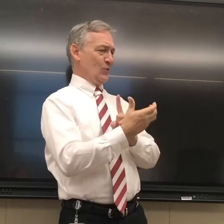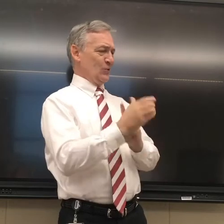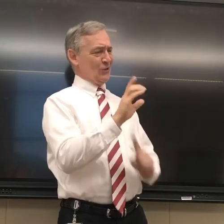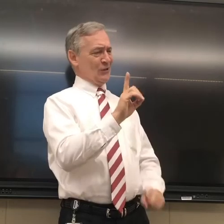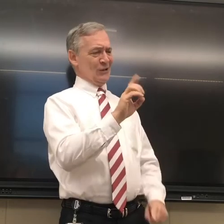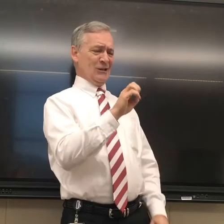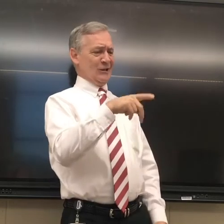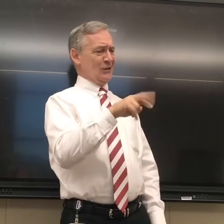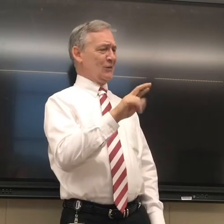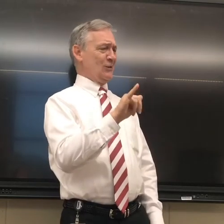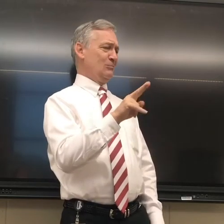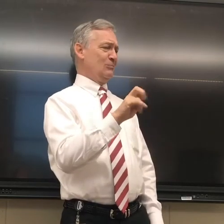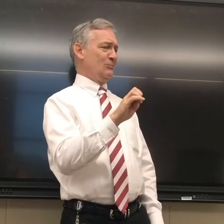us.